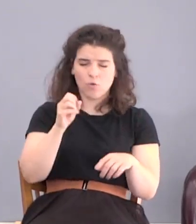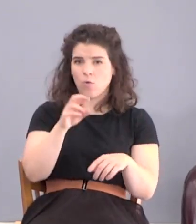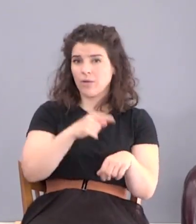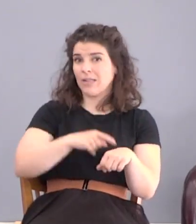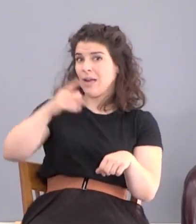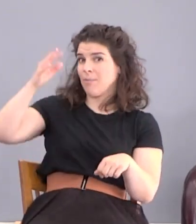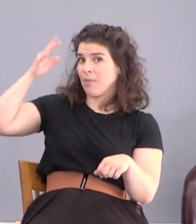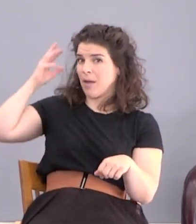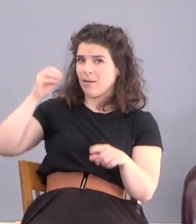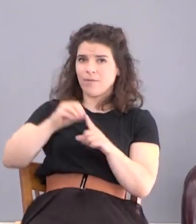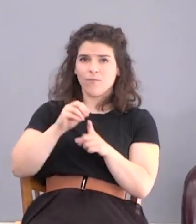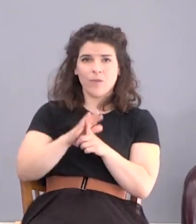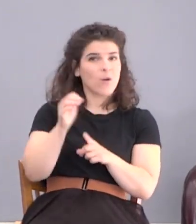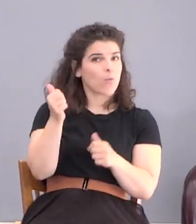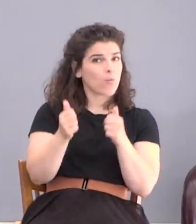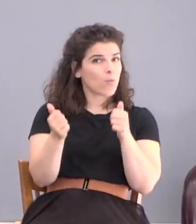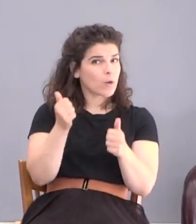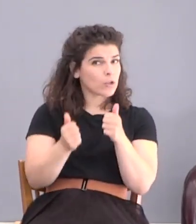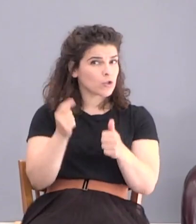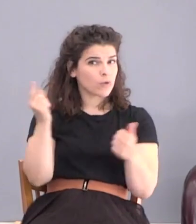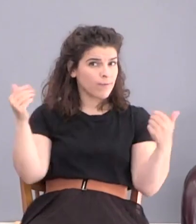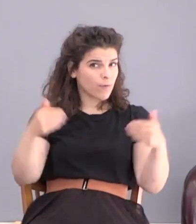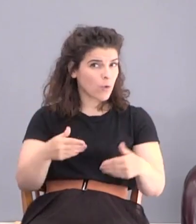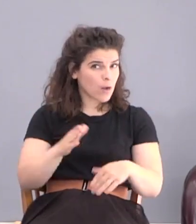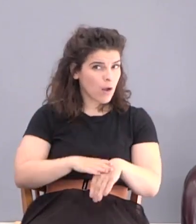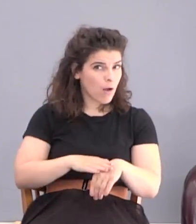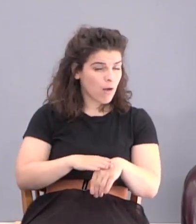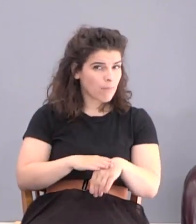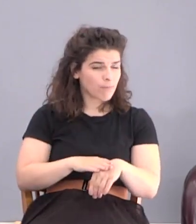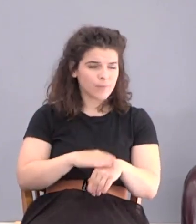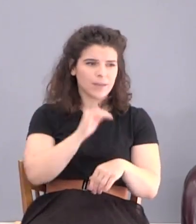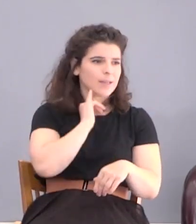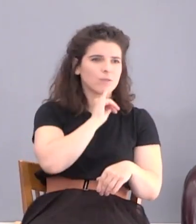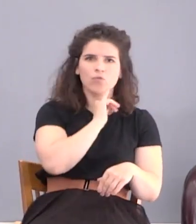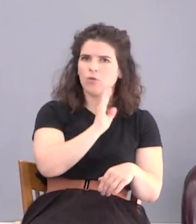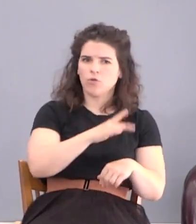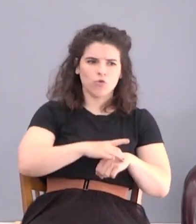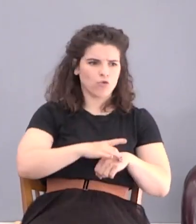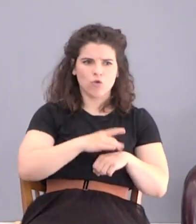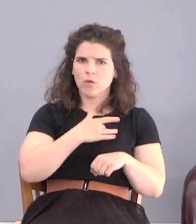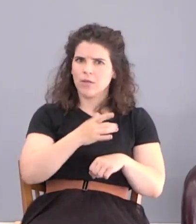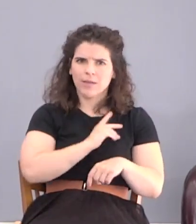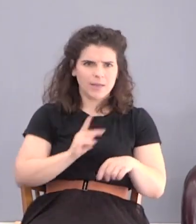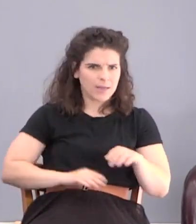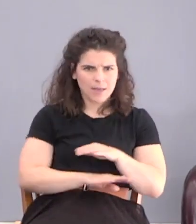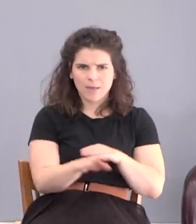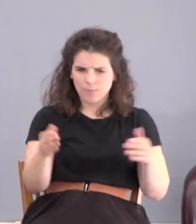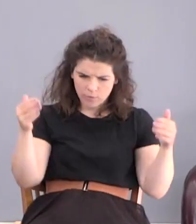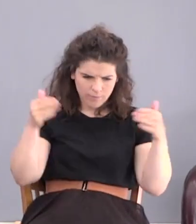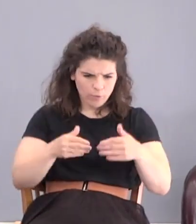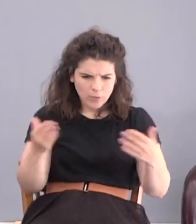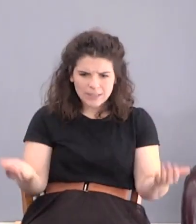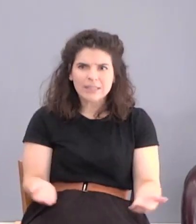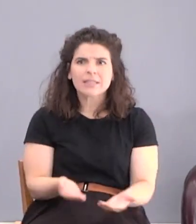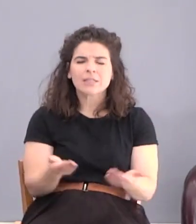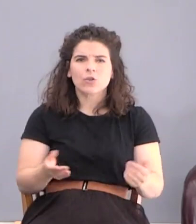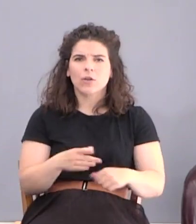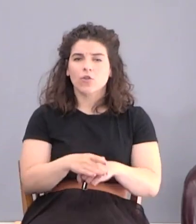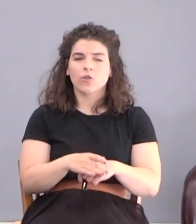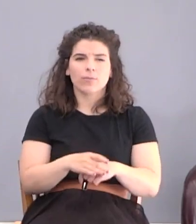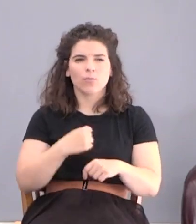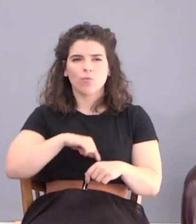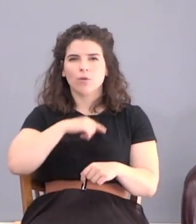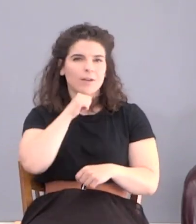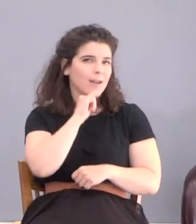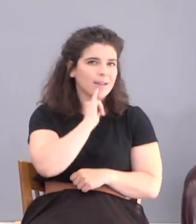past, it affects which one you're focusing on. Israel, with their earthly kingdom, their focus was on the earth. But we